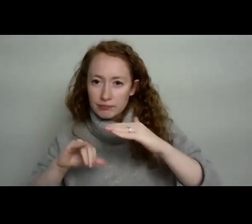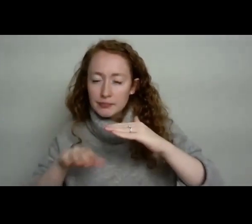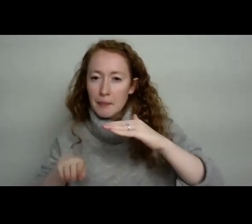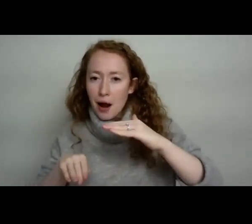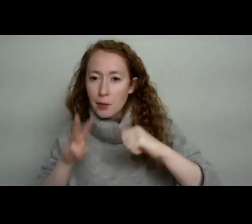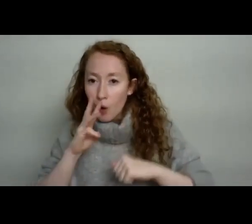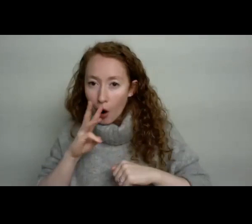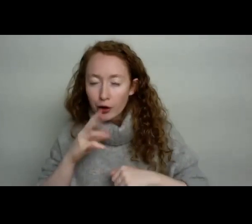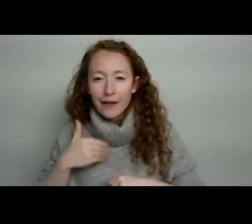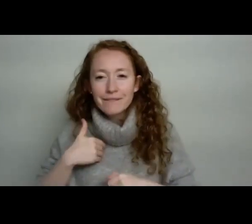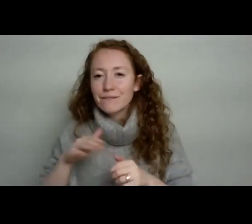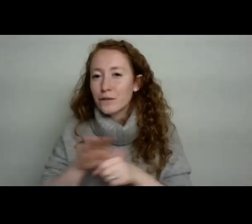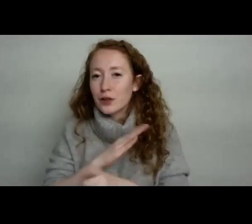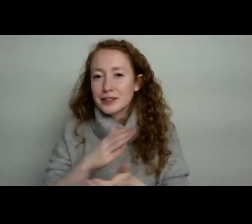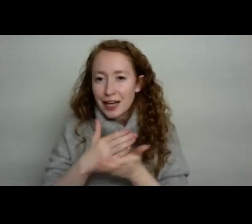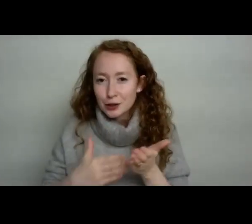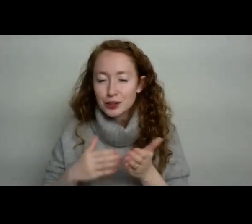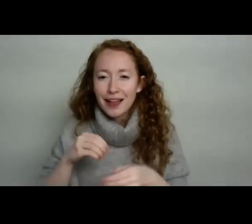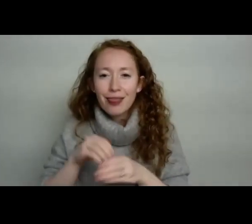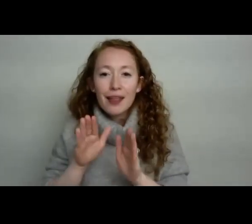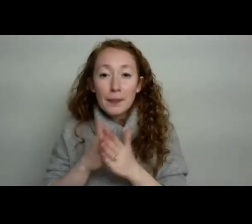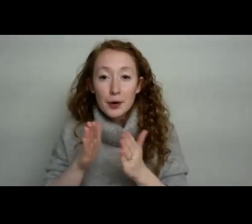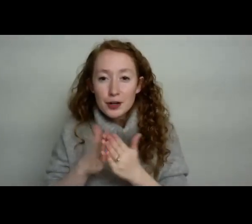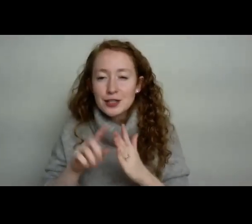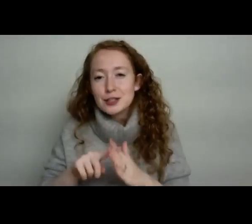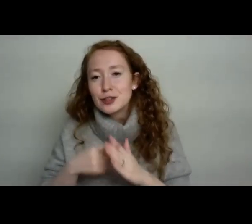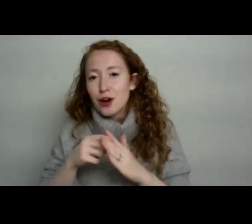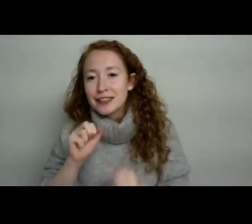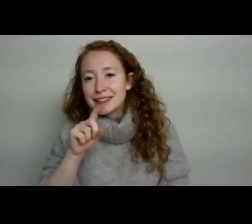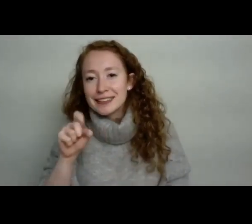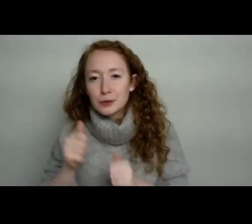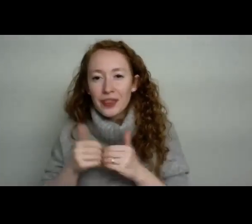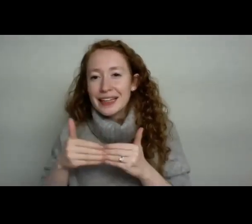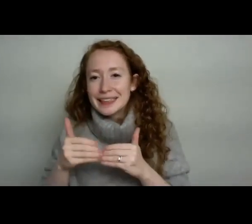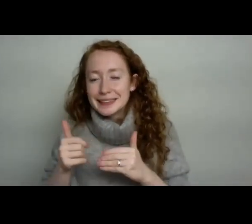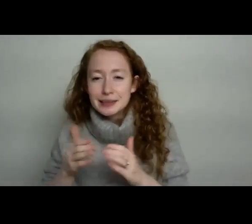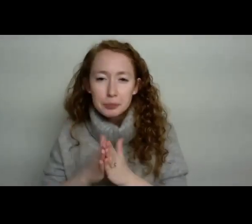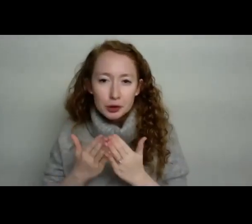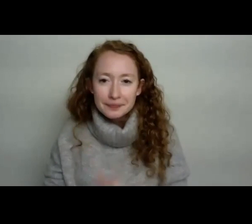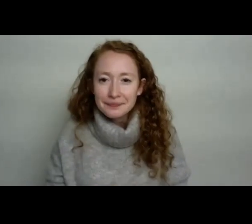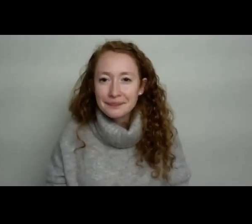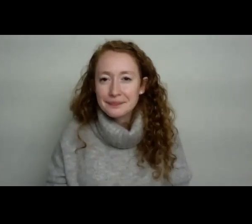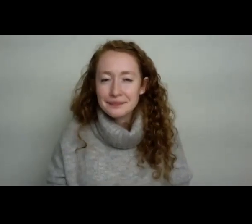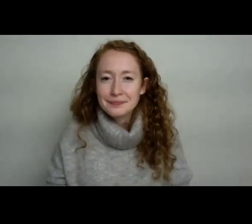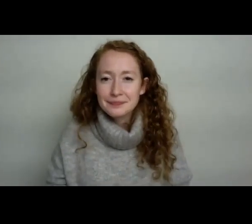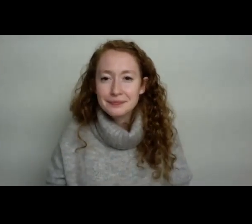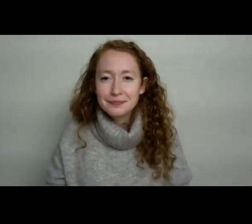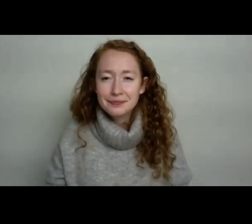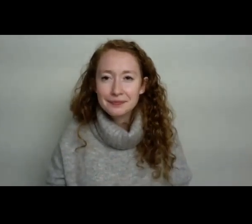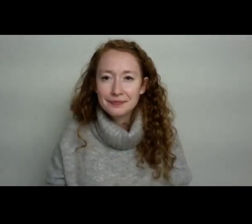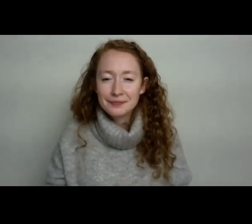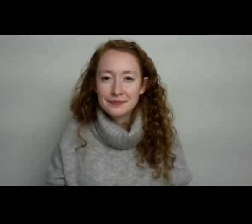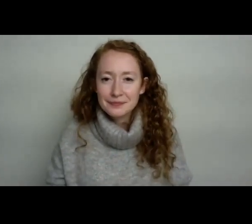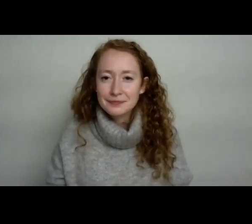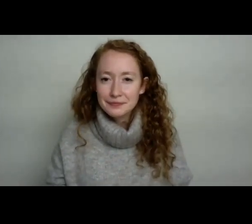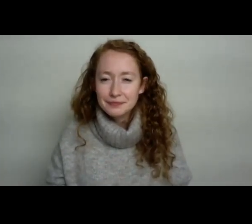and Shine Starting Seeds with Ease book about that as well. So yes, finally, two more thoughts